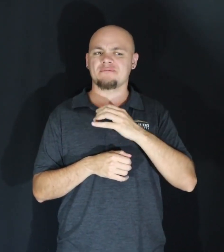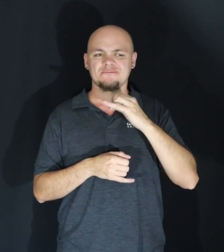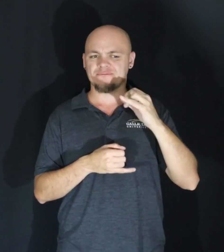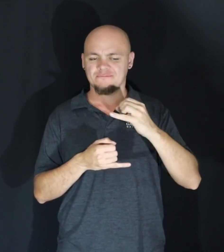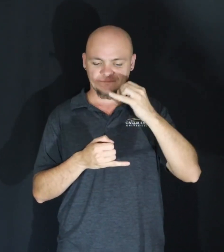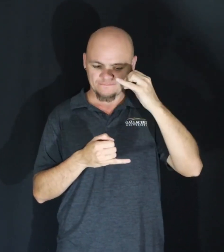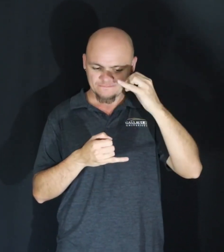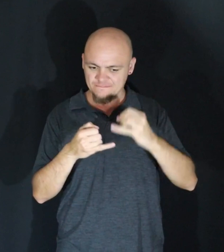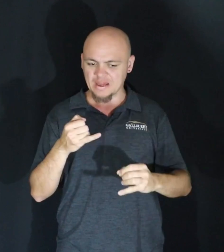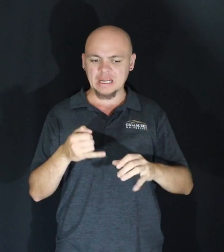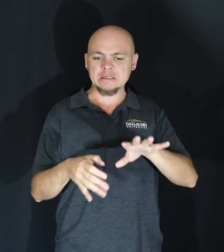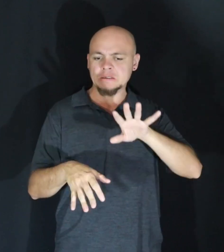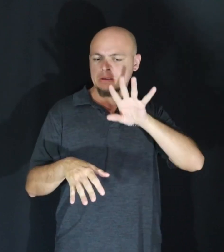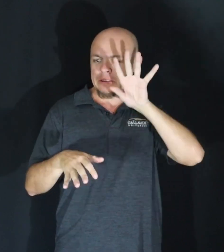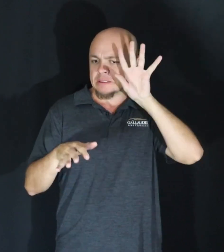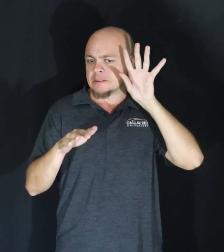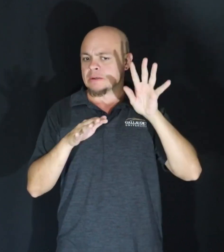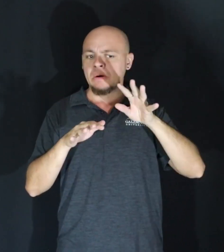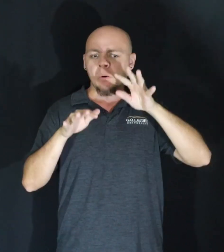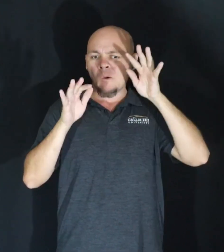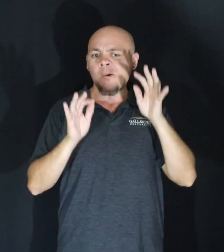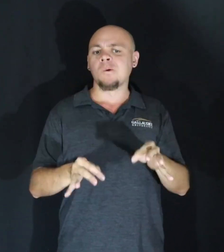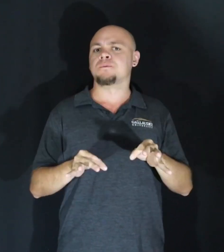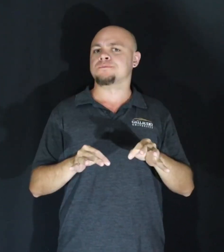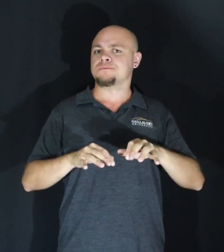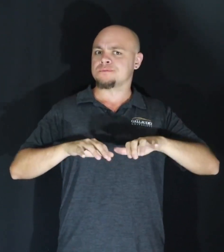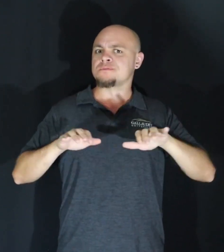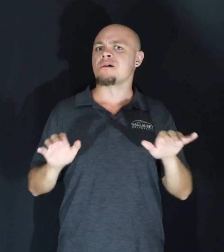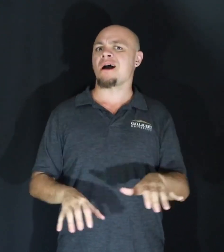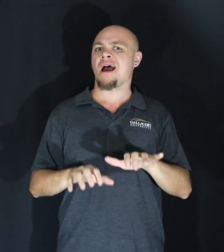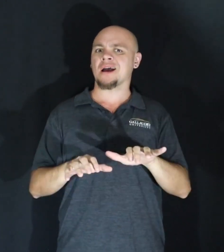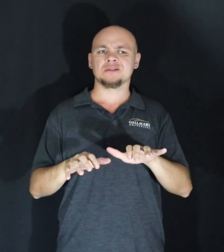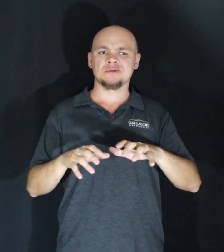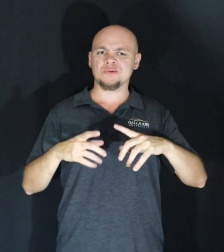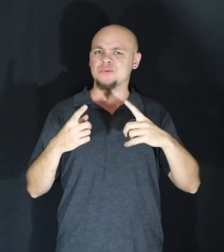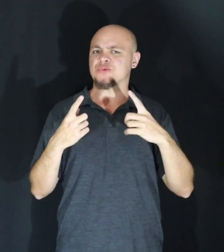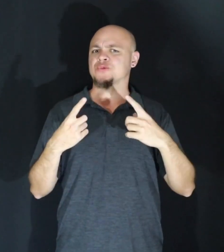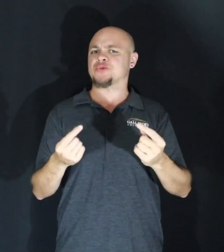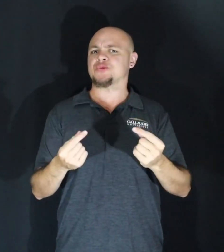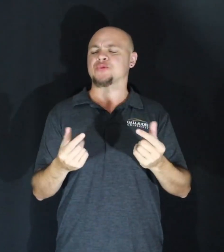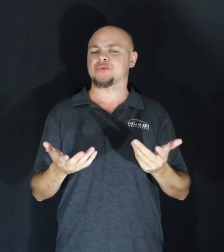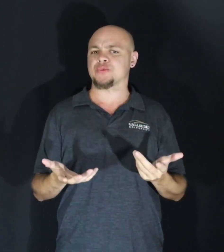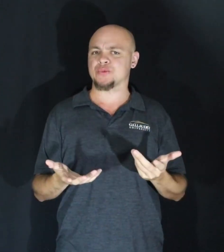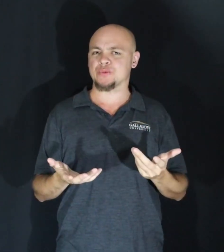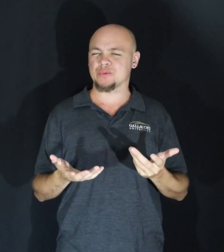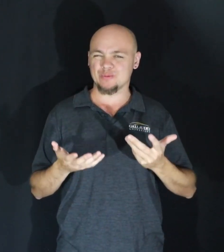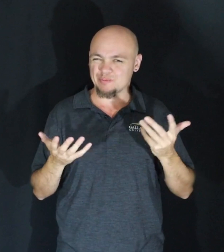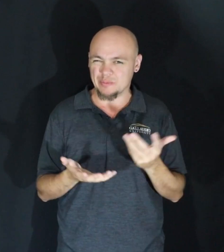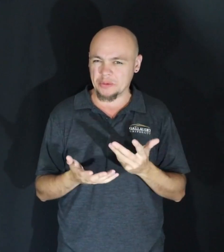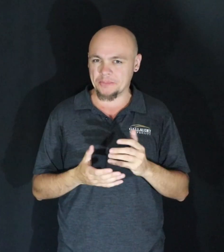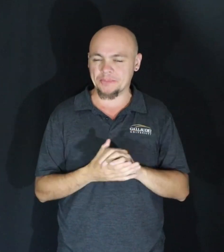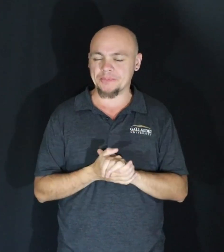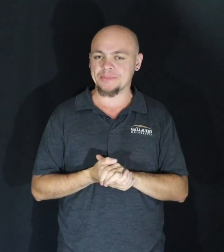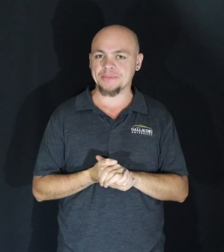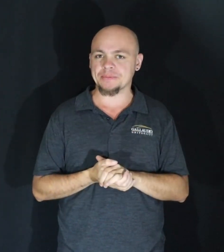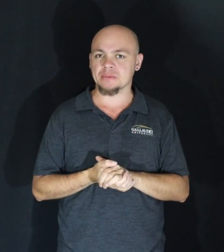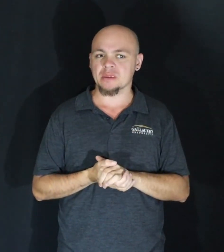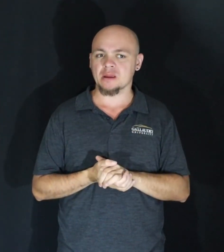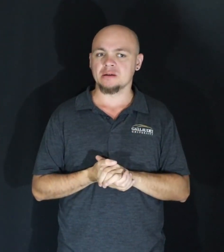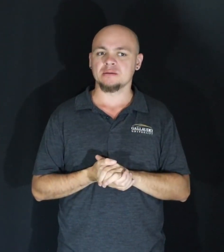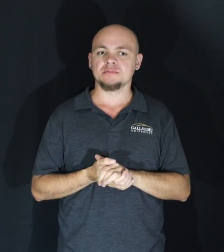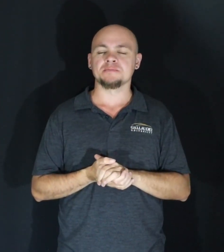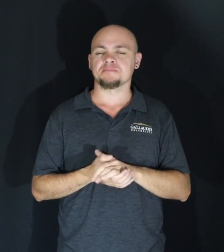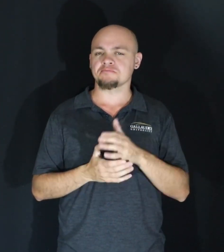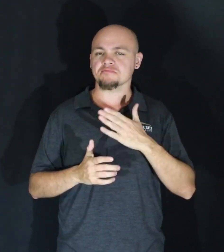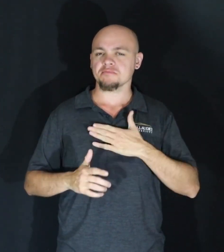be? What would my last operatic act be? What would it be? And I look back